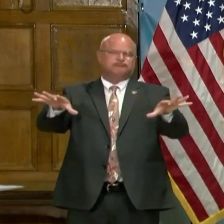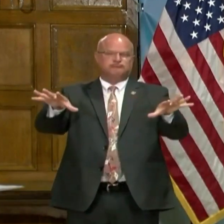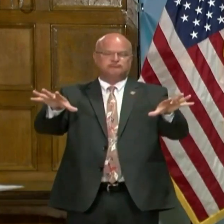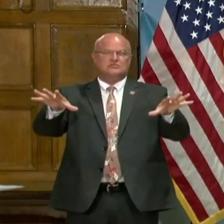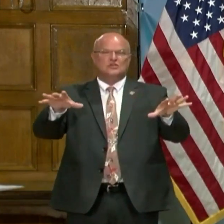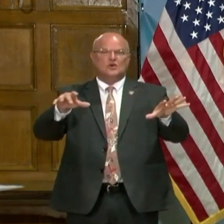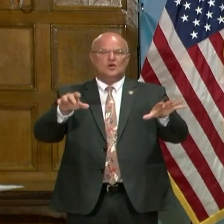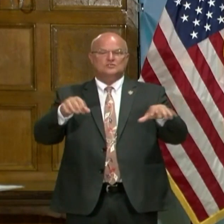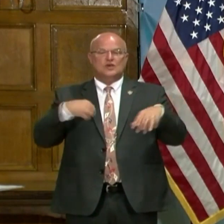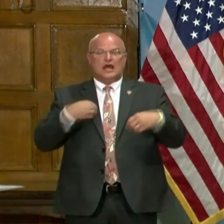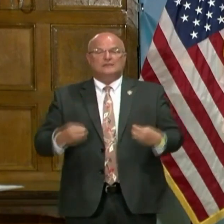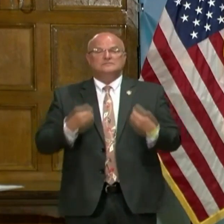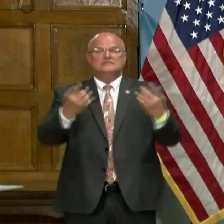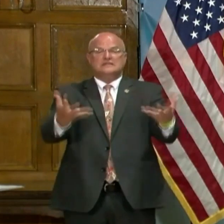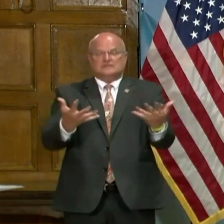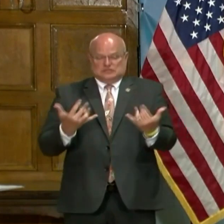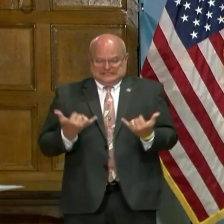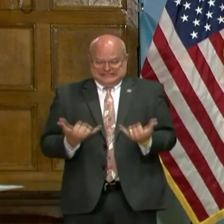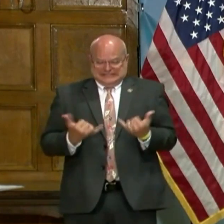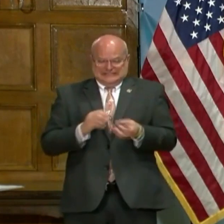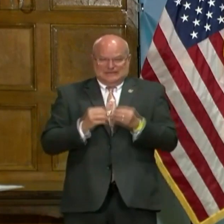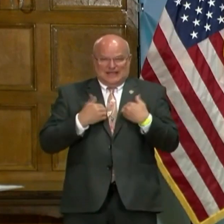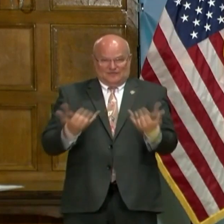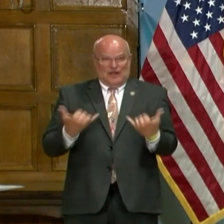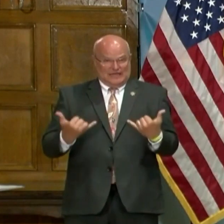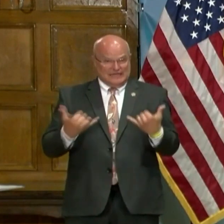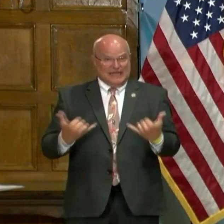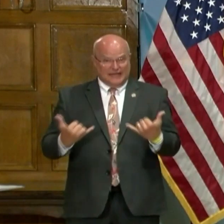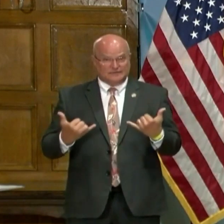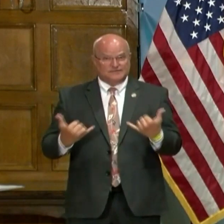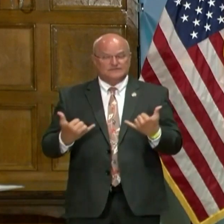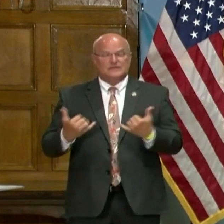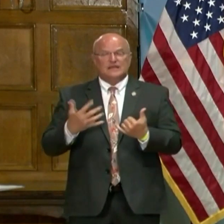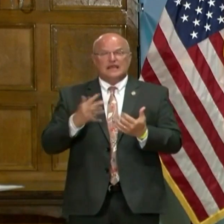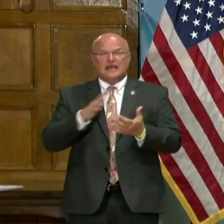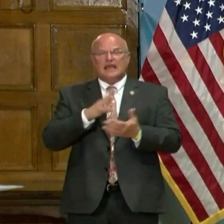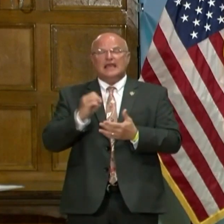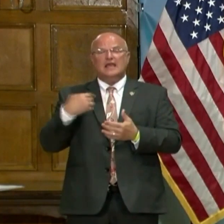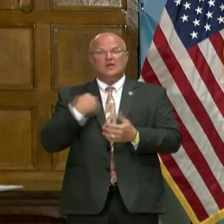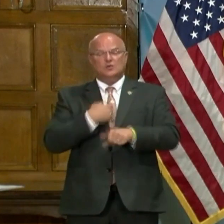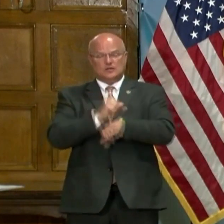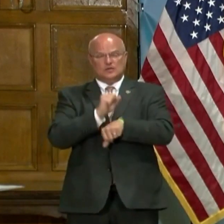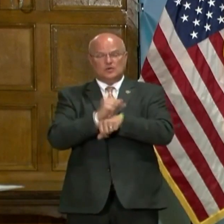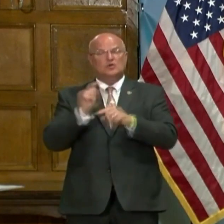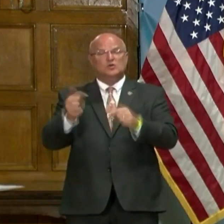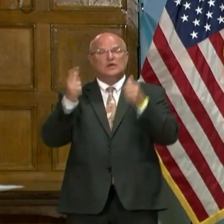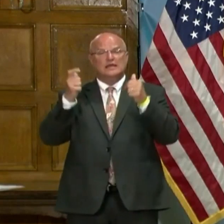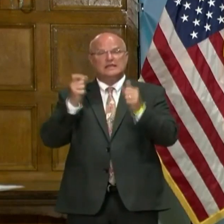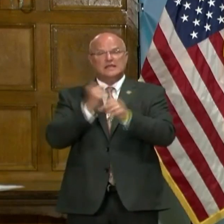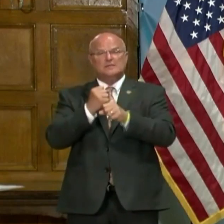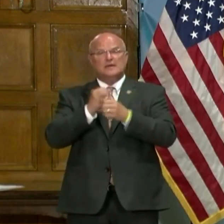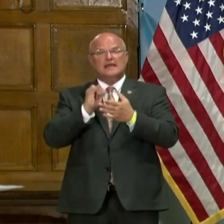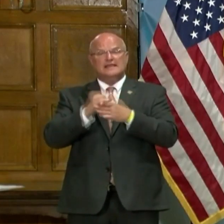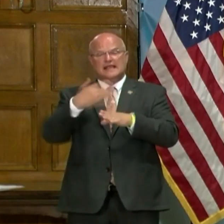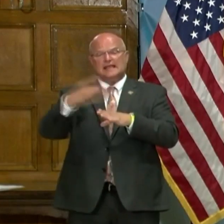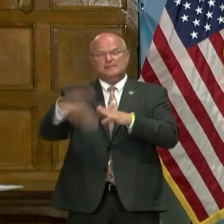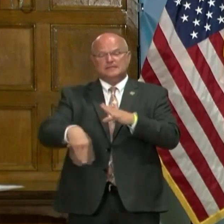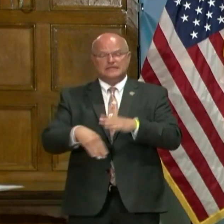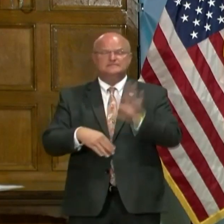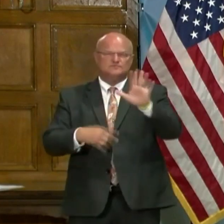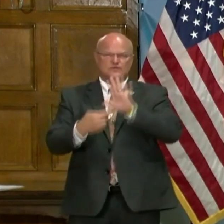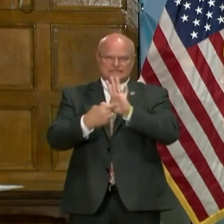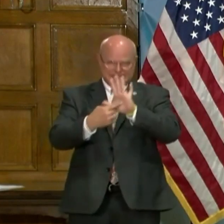I'm giving you the most current numbers that I have, and we work very quickly to make those complete.